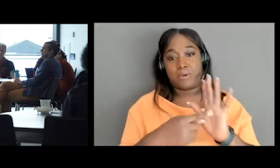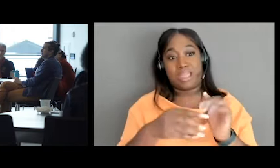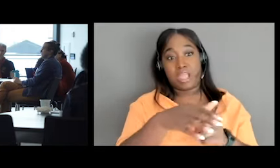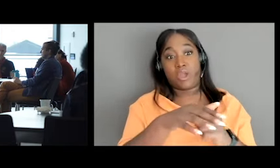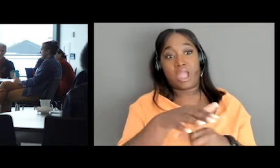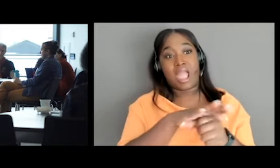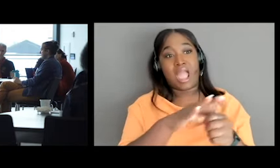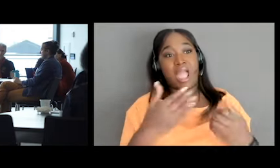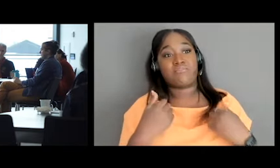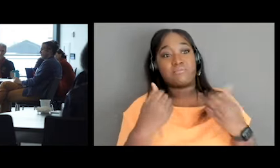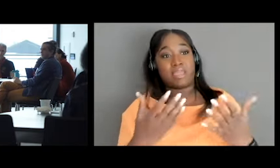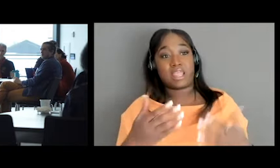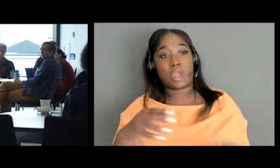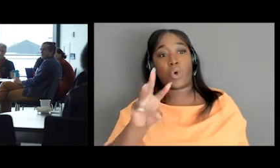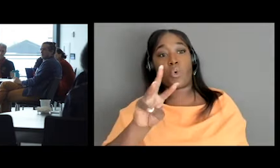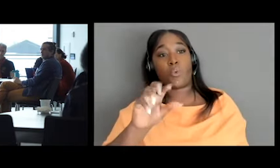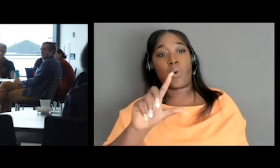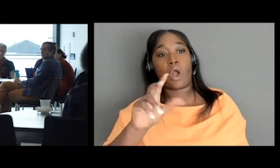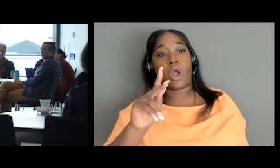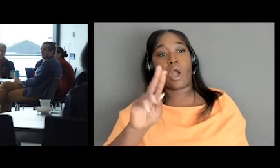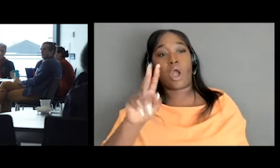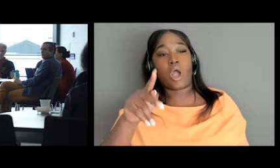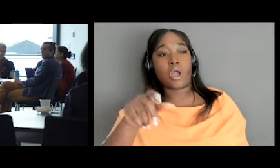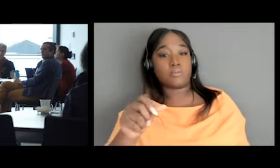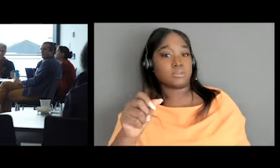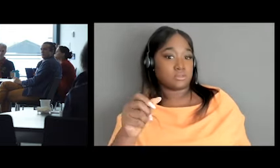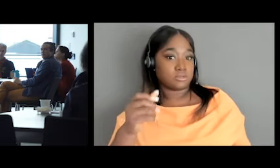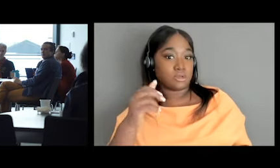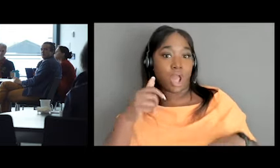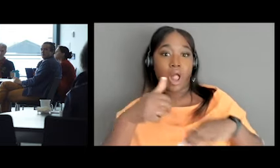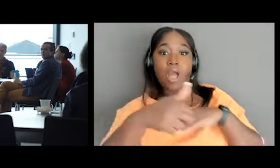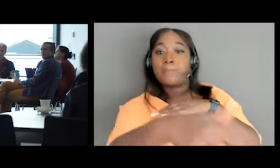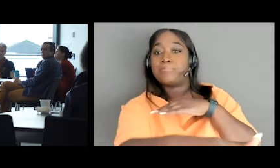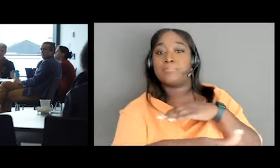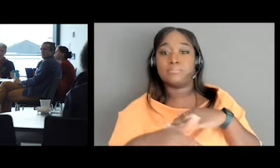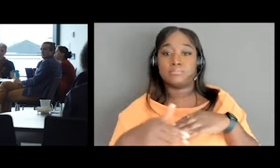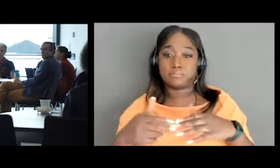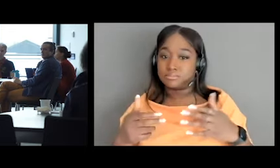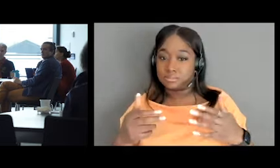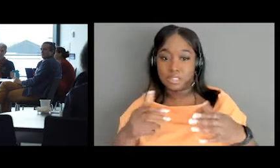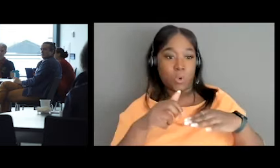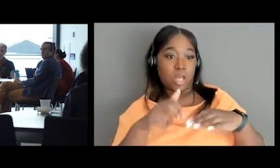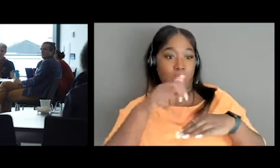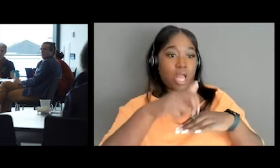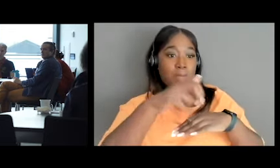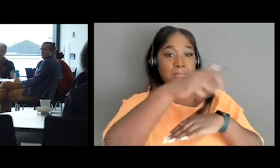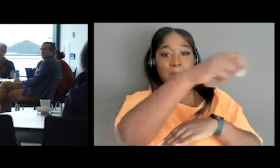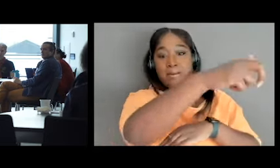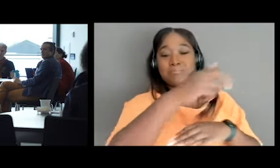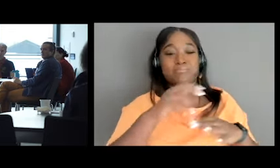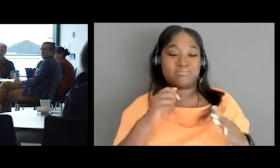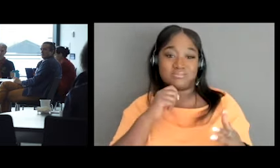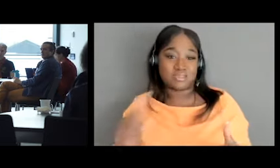also not going to attract people who are of limited mobility. So is that